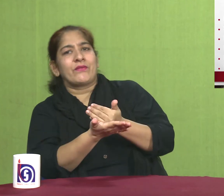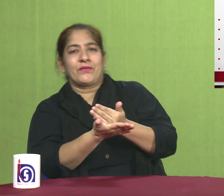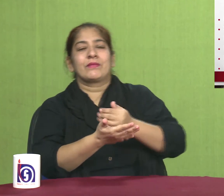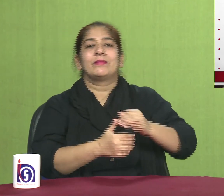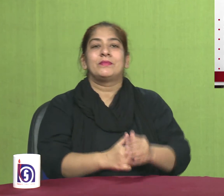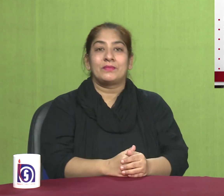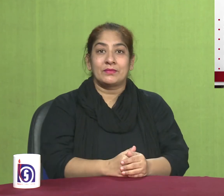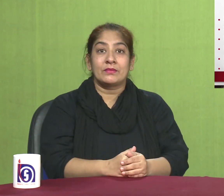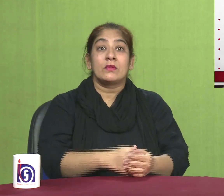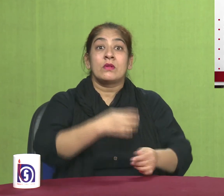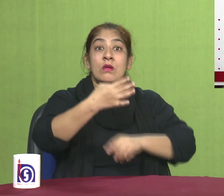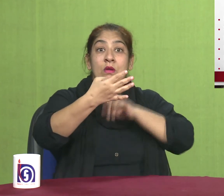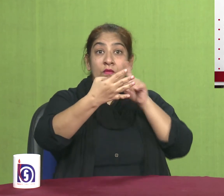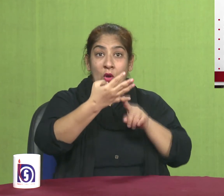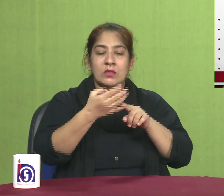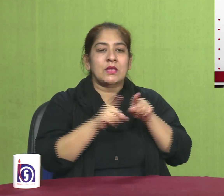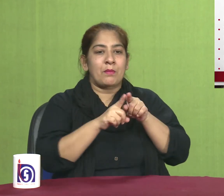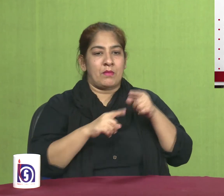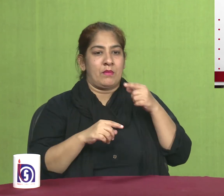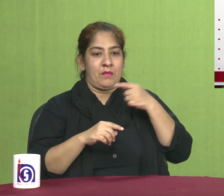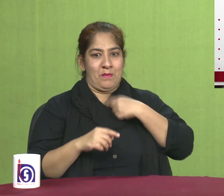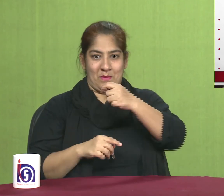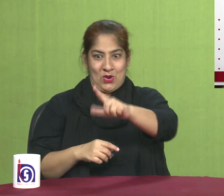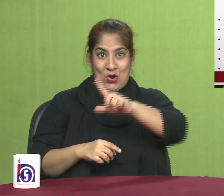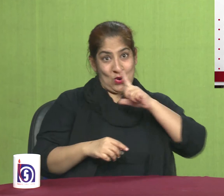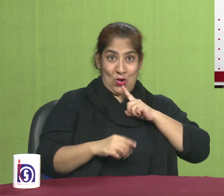secrecy. The third is lower time and cost.